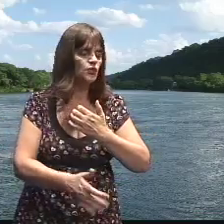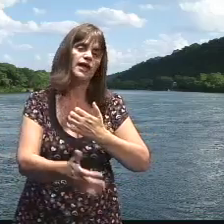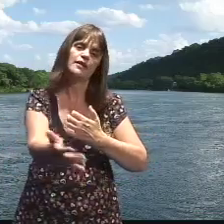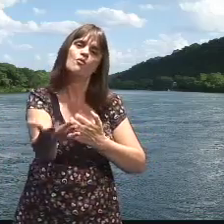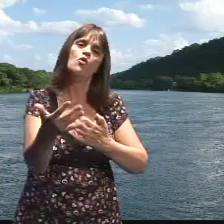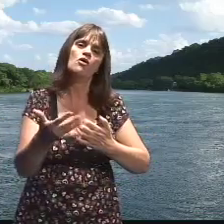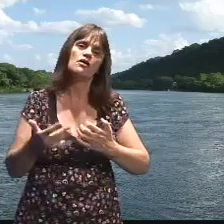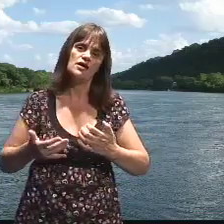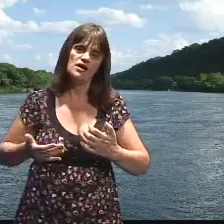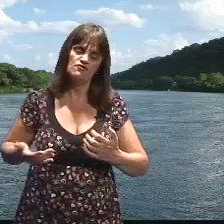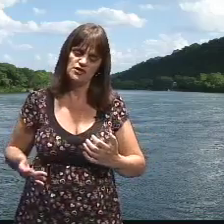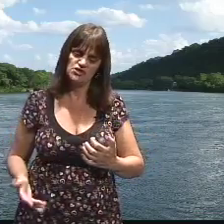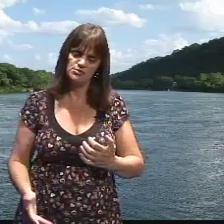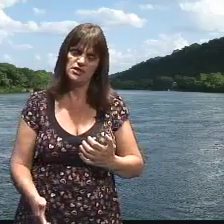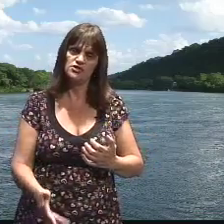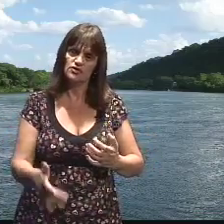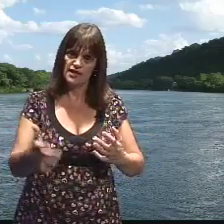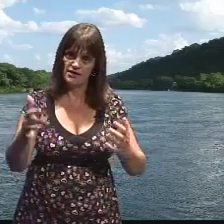like more friendships in your life.